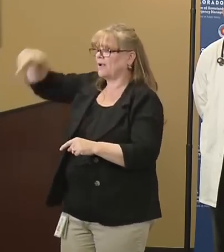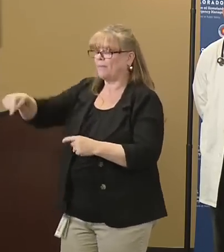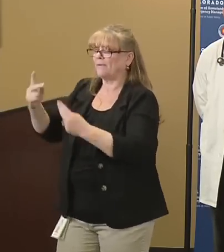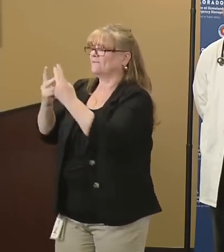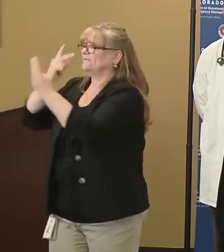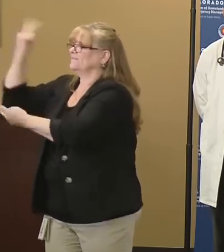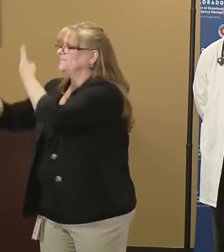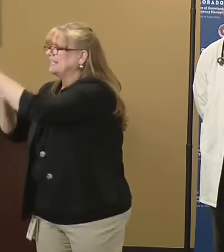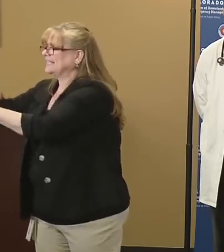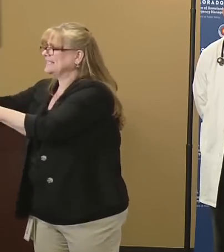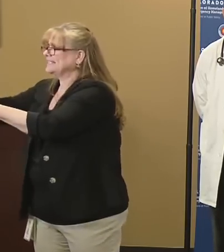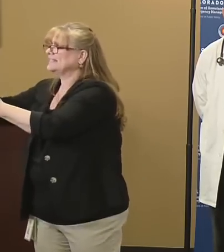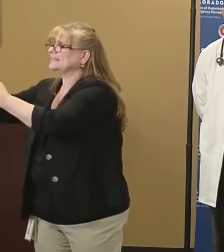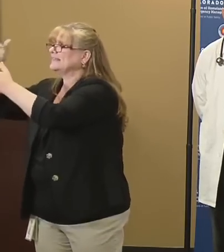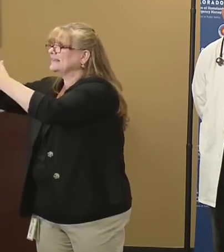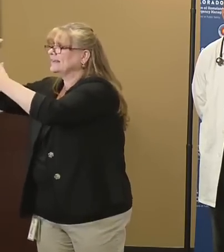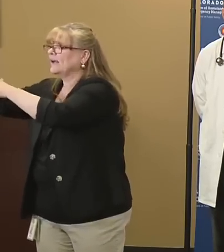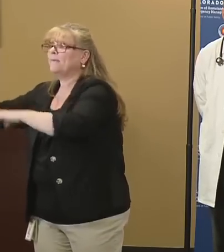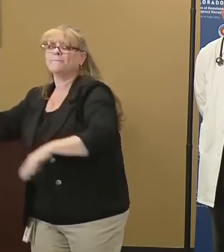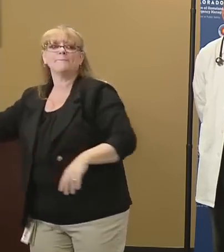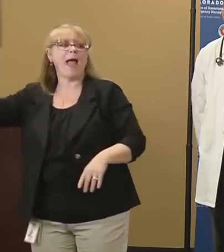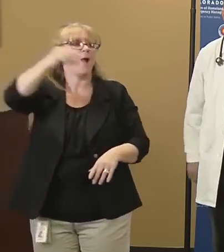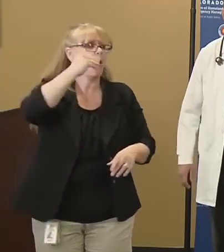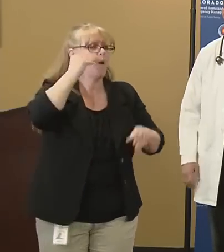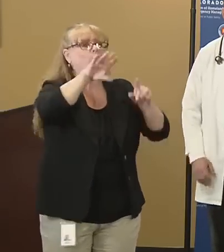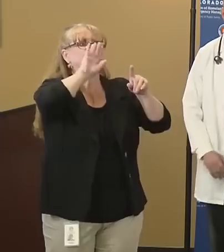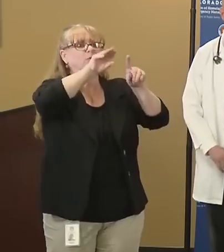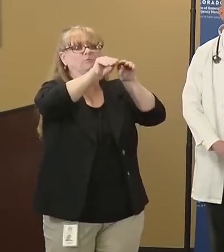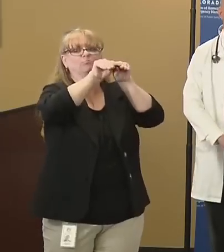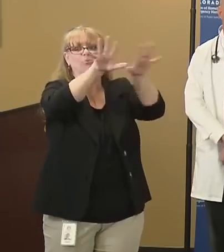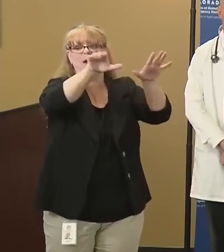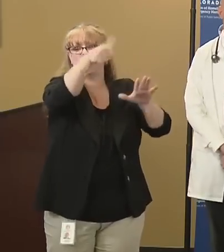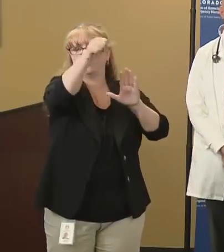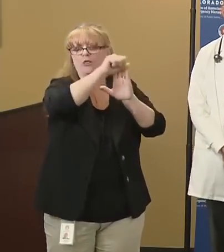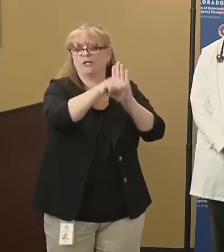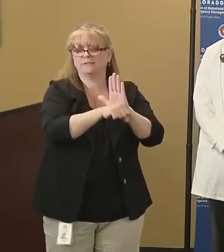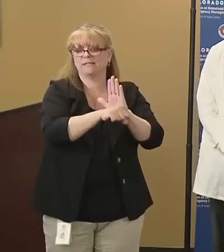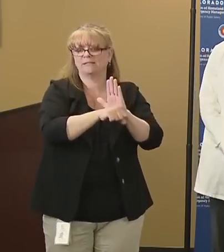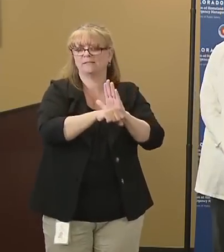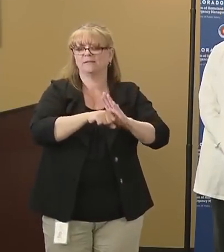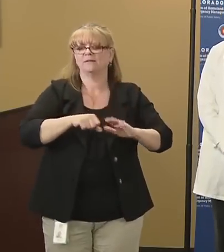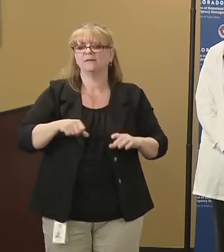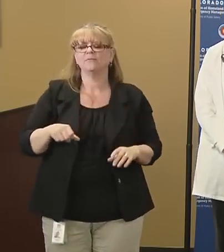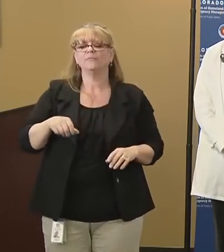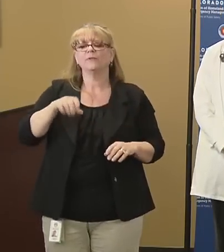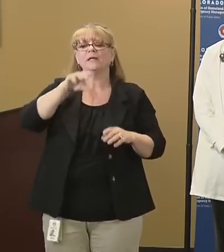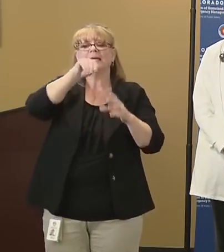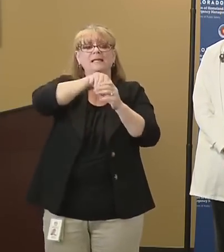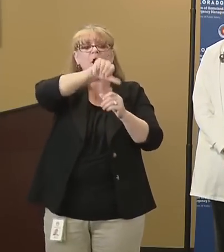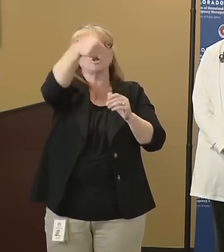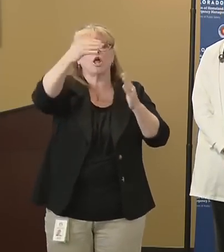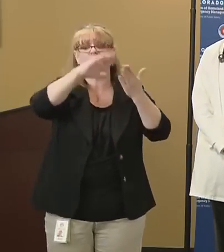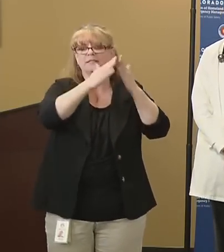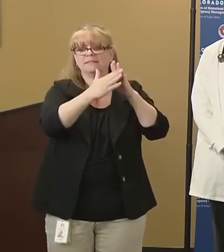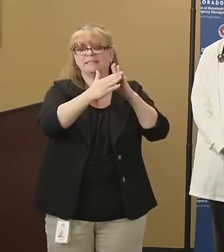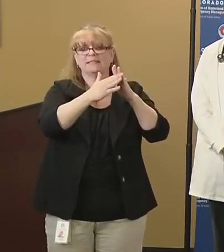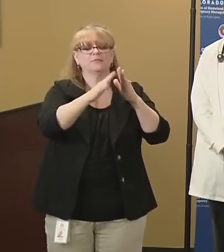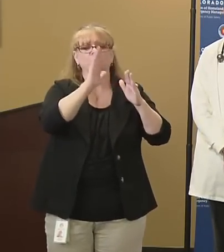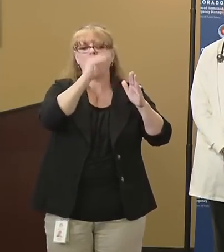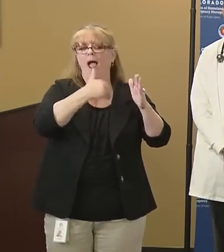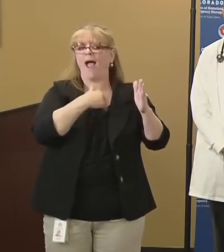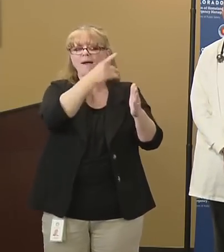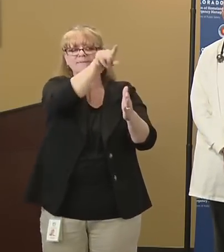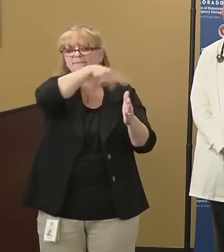likely scenario. But even in cities that don't have adjacent world-class resorts or ski areas, you are seeing